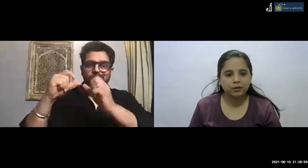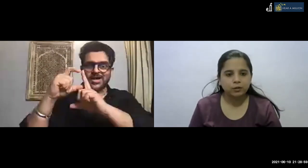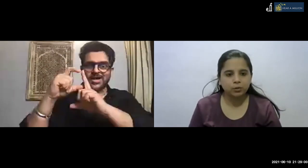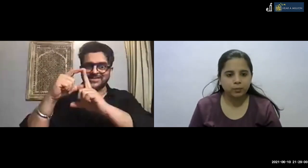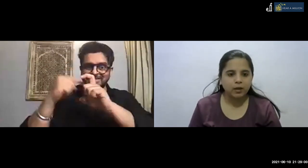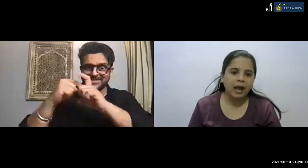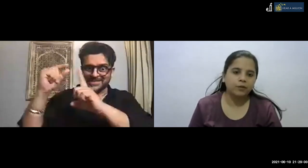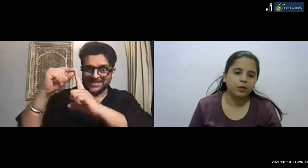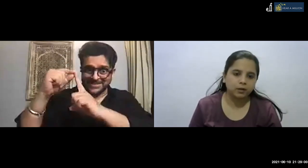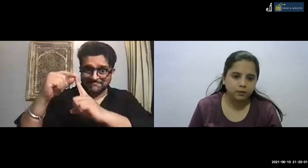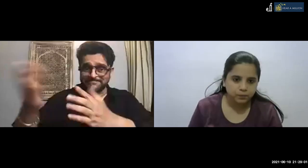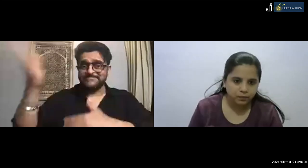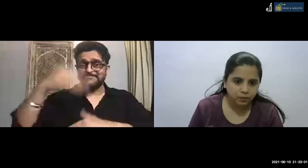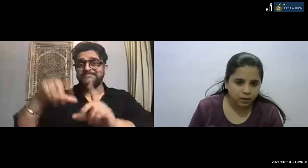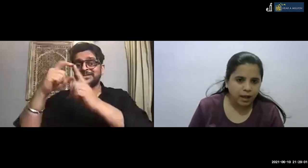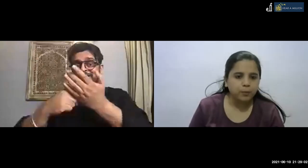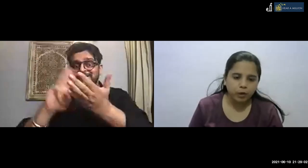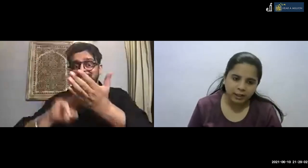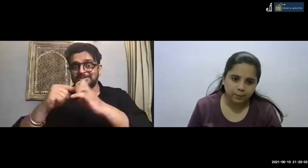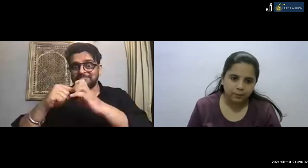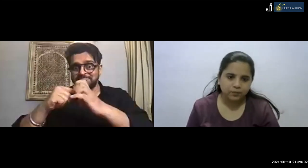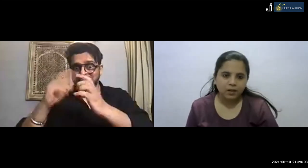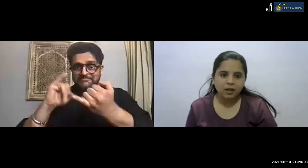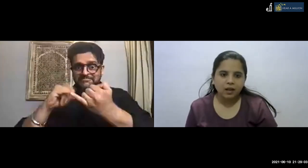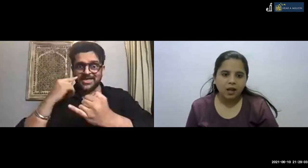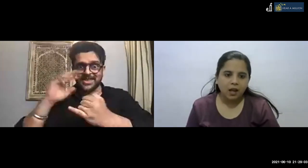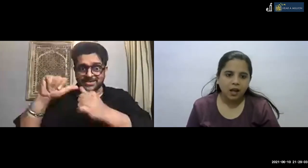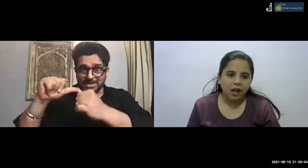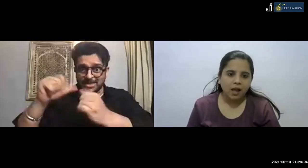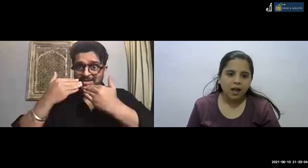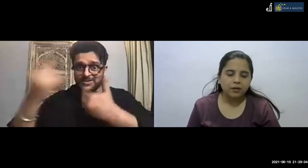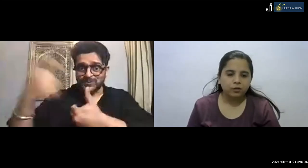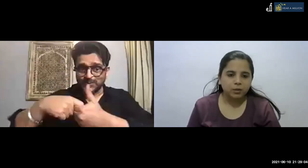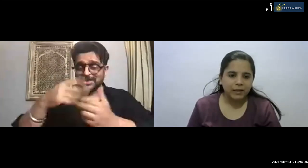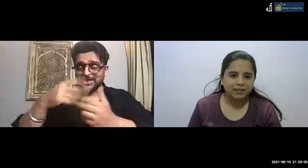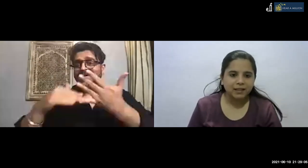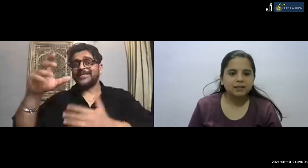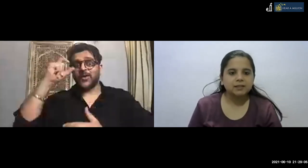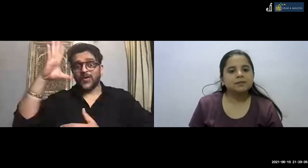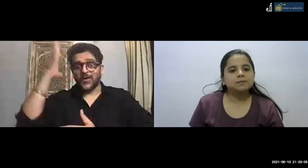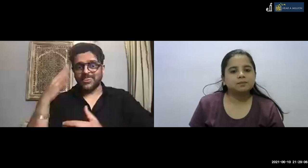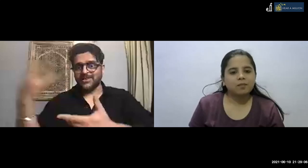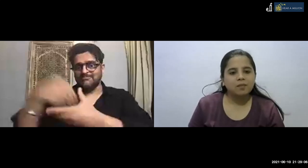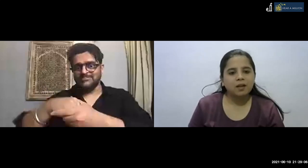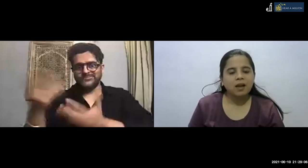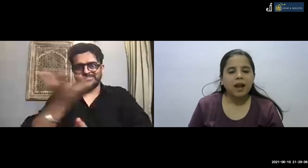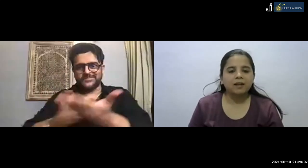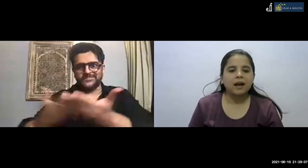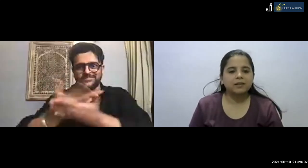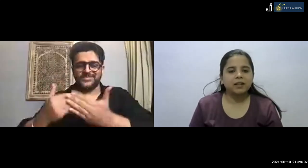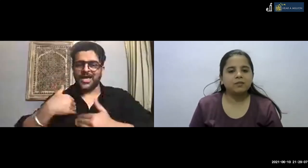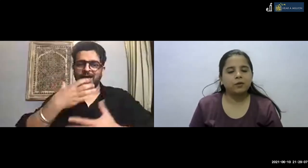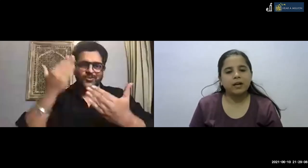glad to have you here. And Pradeep and Dr. Melissa